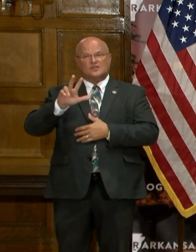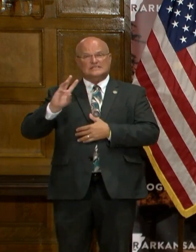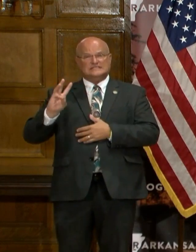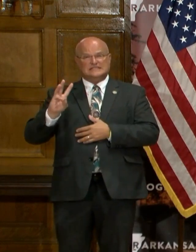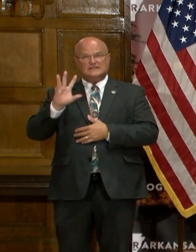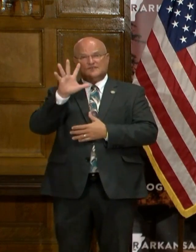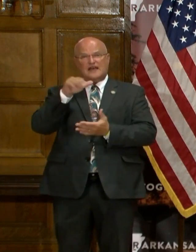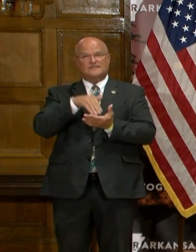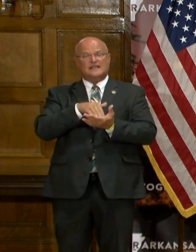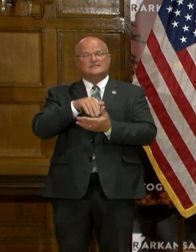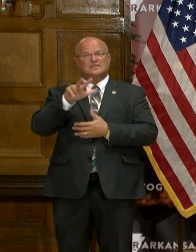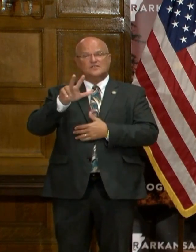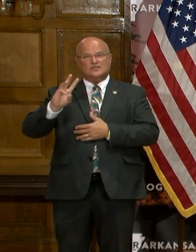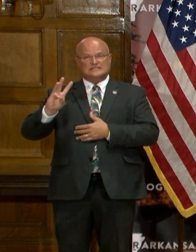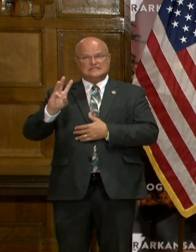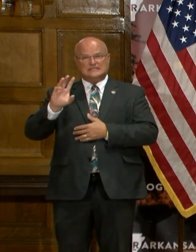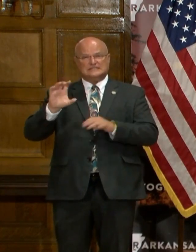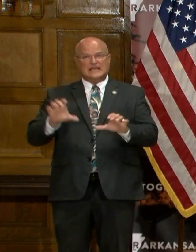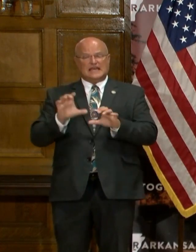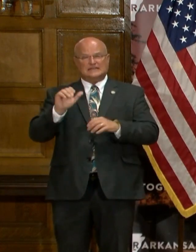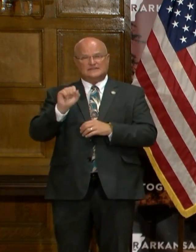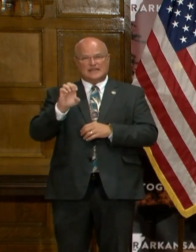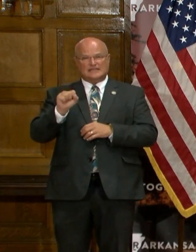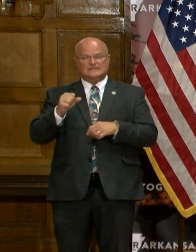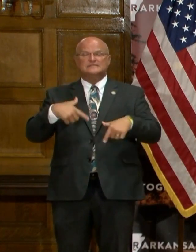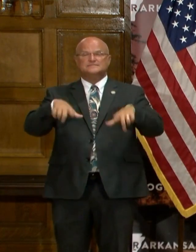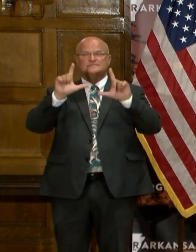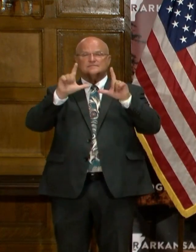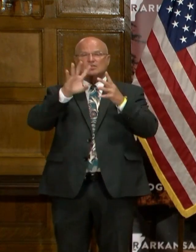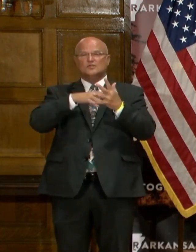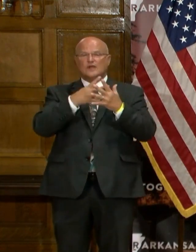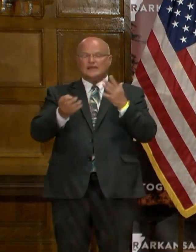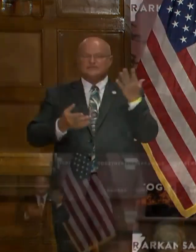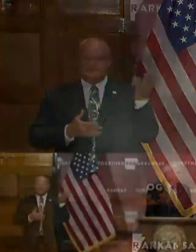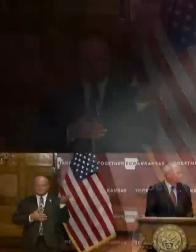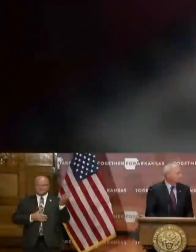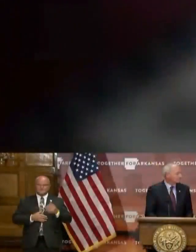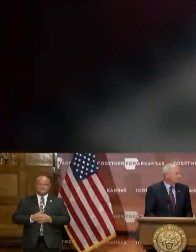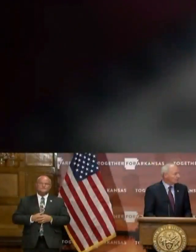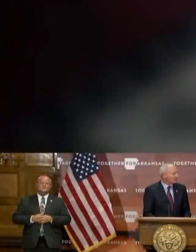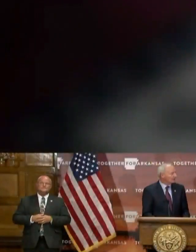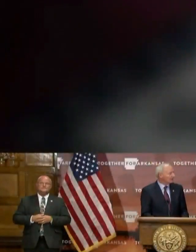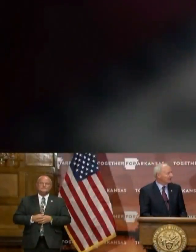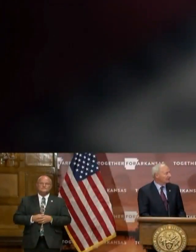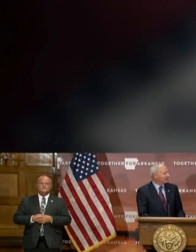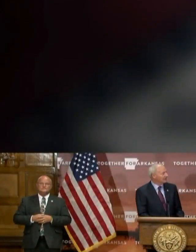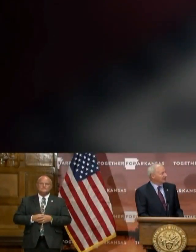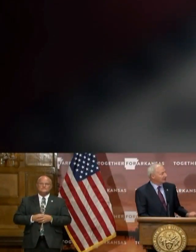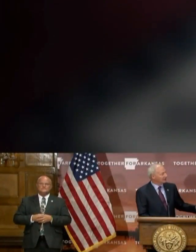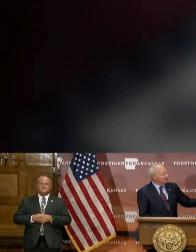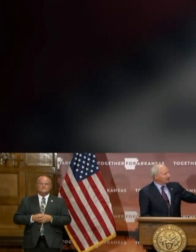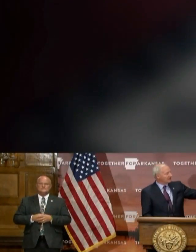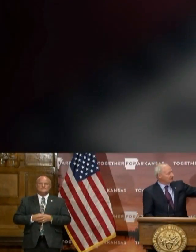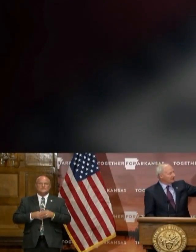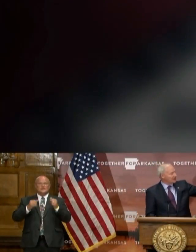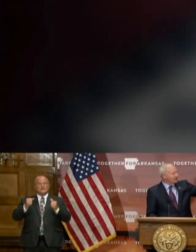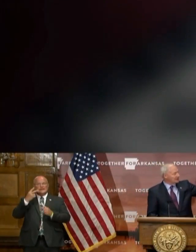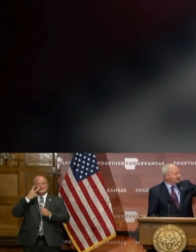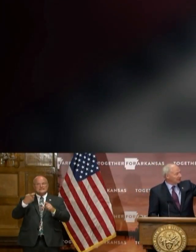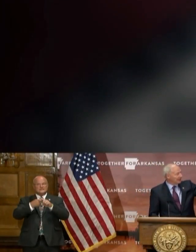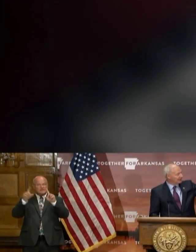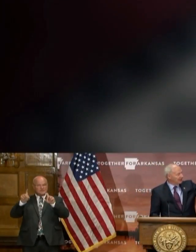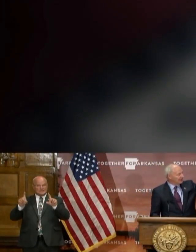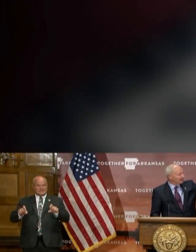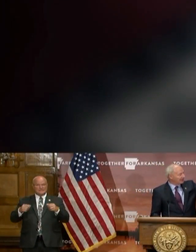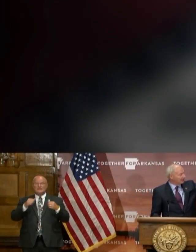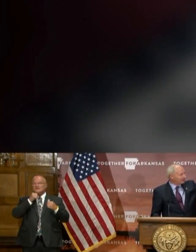5,036. 5,036. Let's look at it from the graphs. Here again, you can see from the testing,